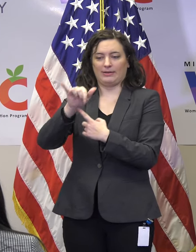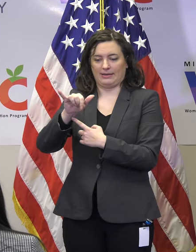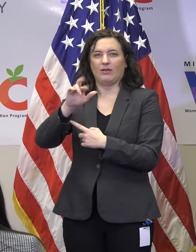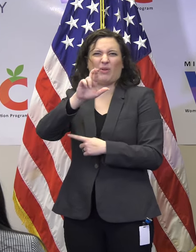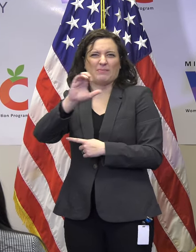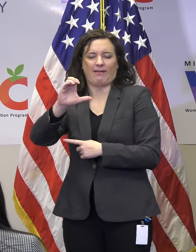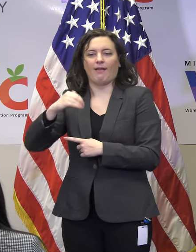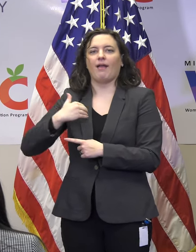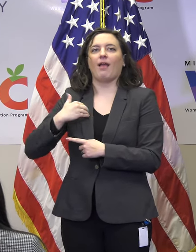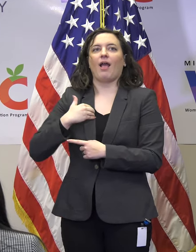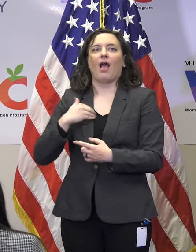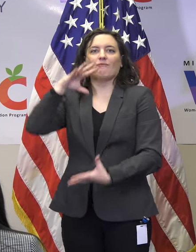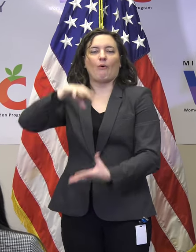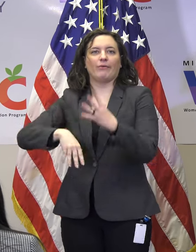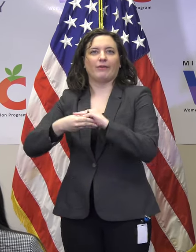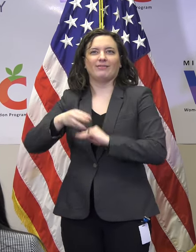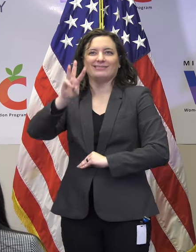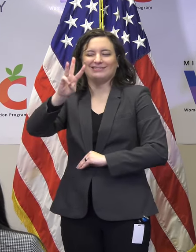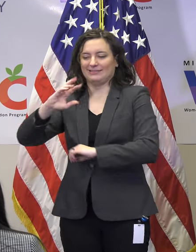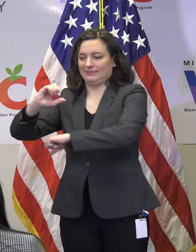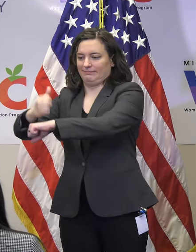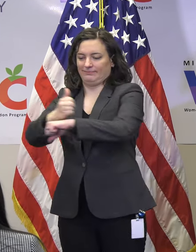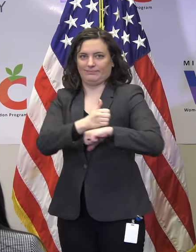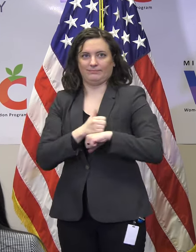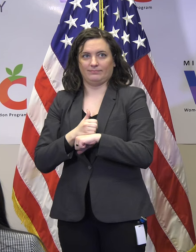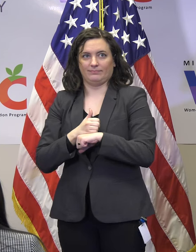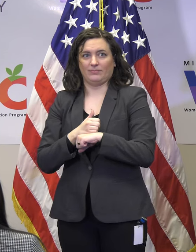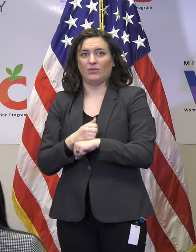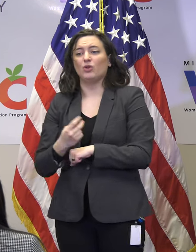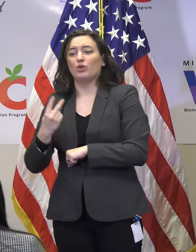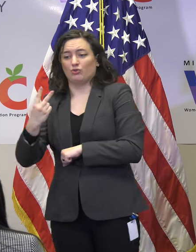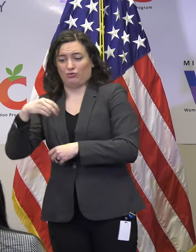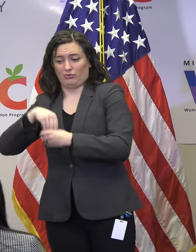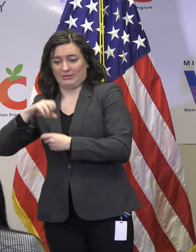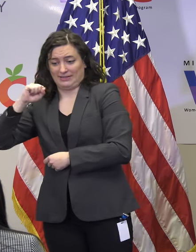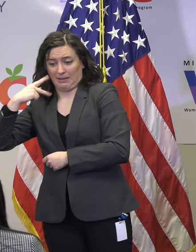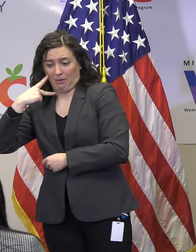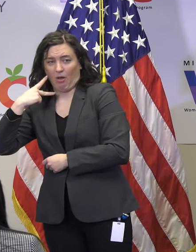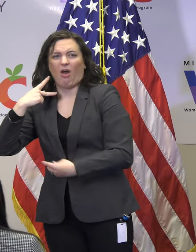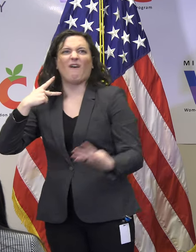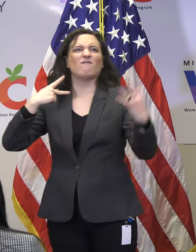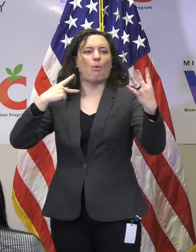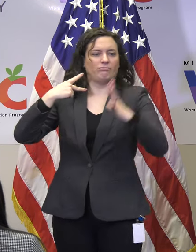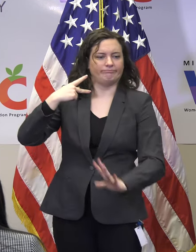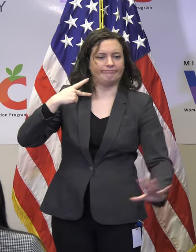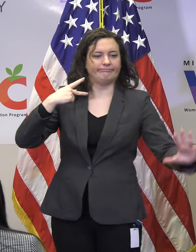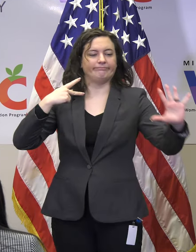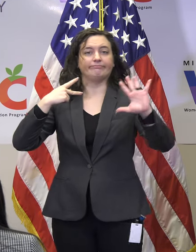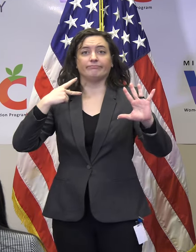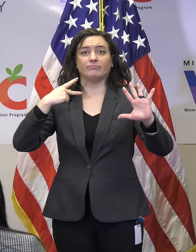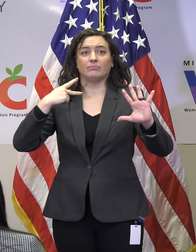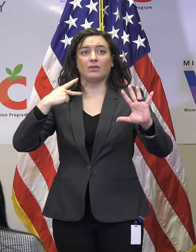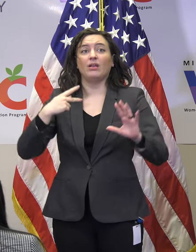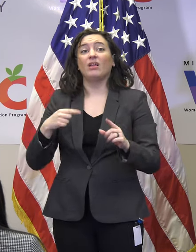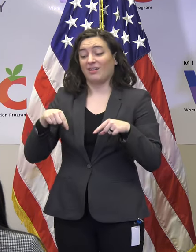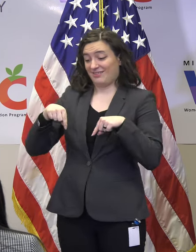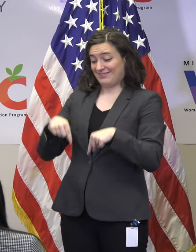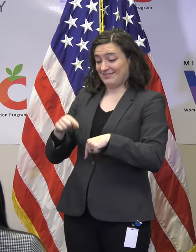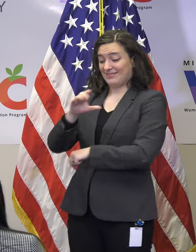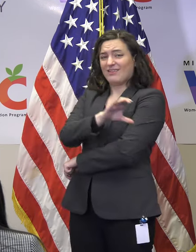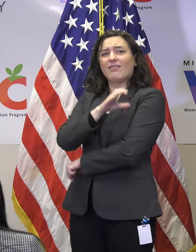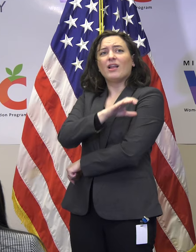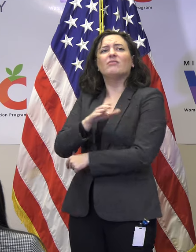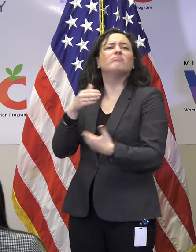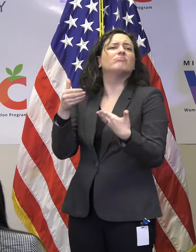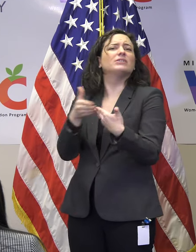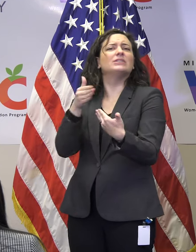suburban Ramsey County. The clinics are located in communities where they are easily accessible, like this one, and all have evening